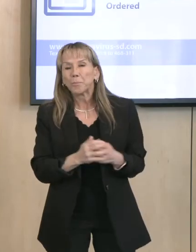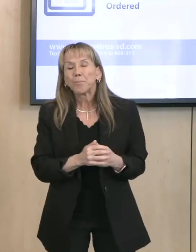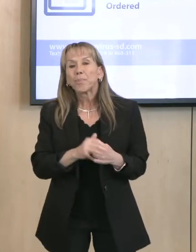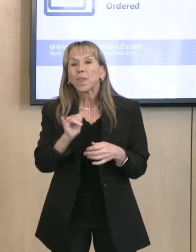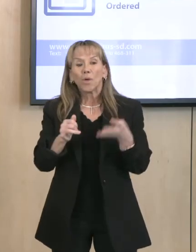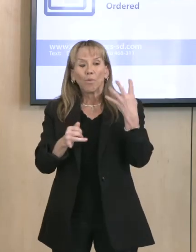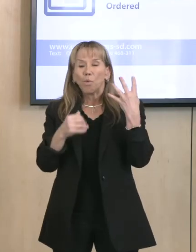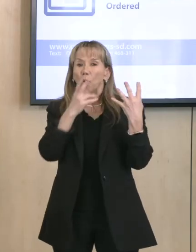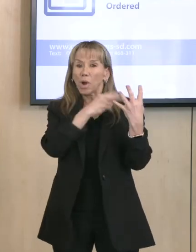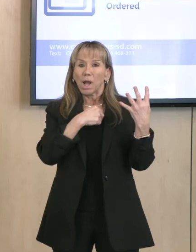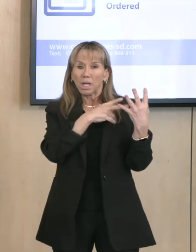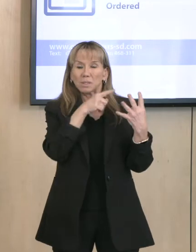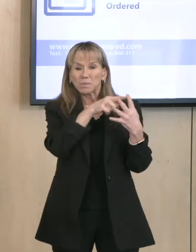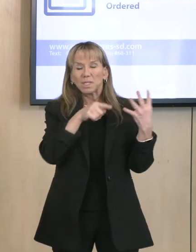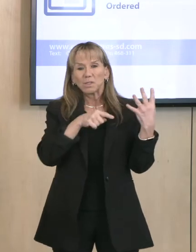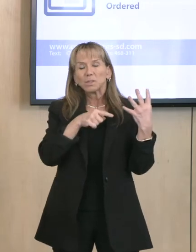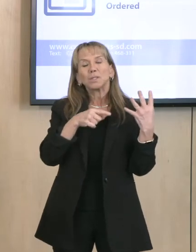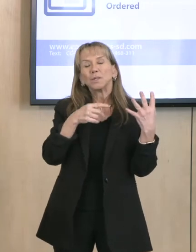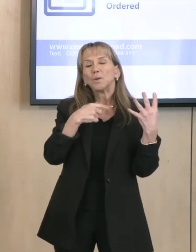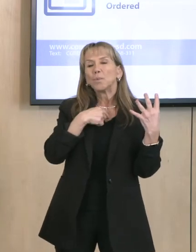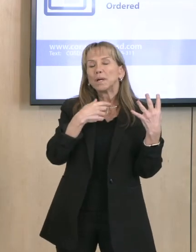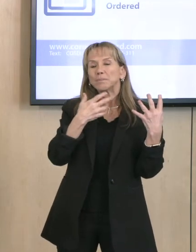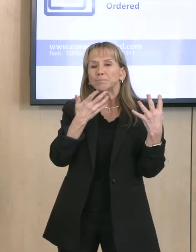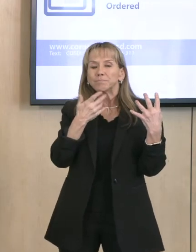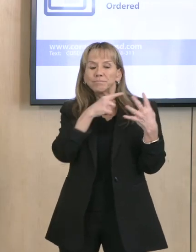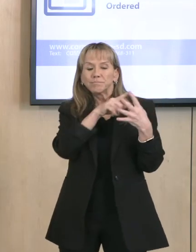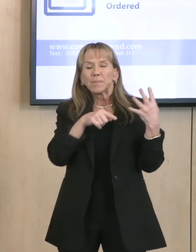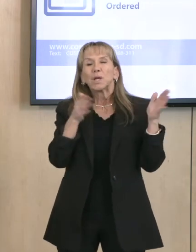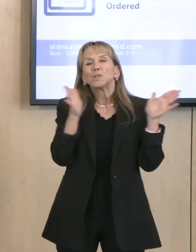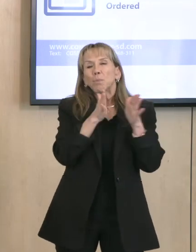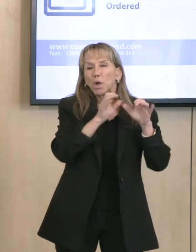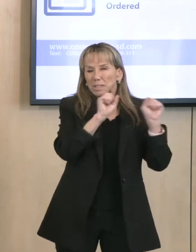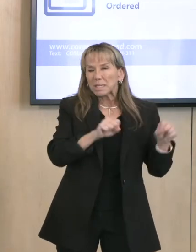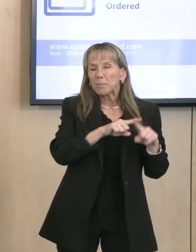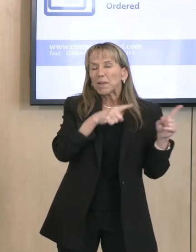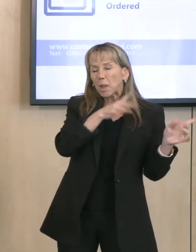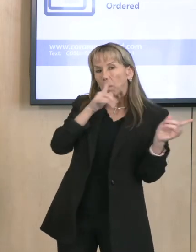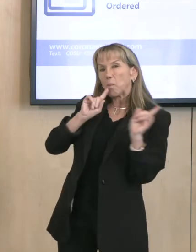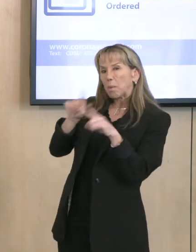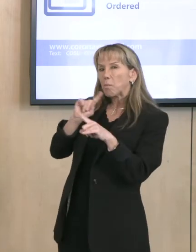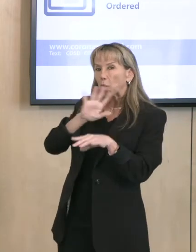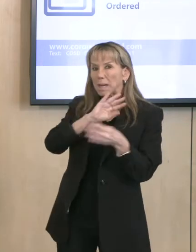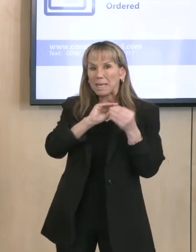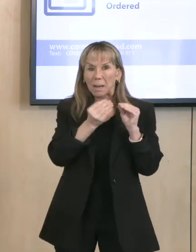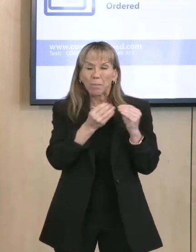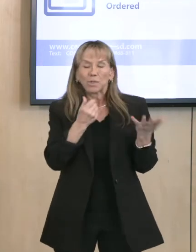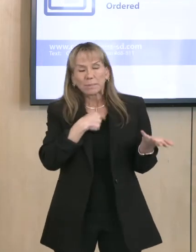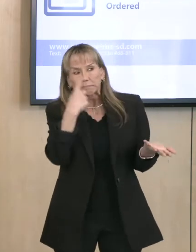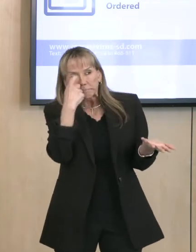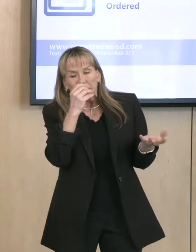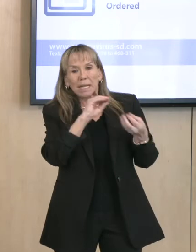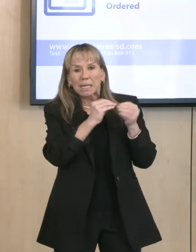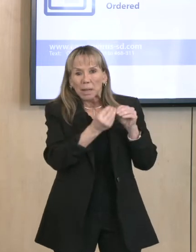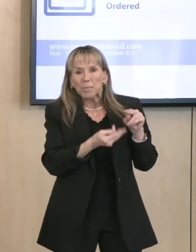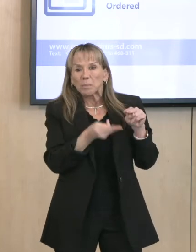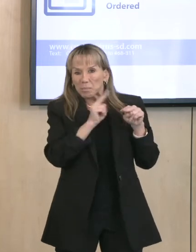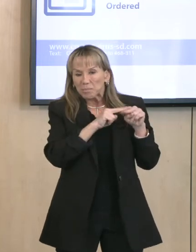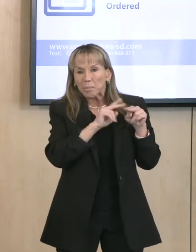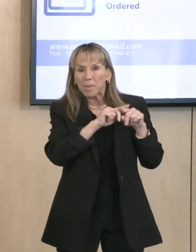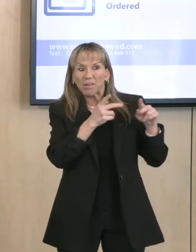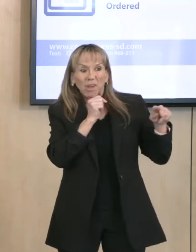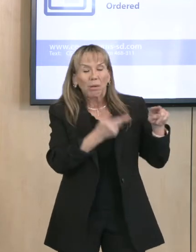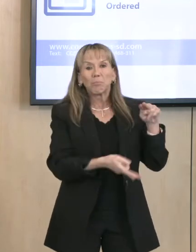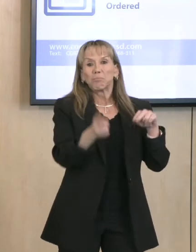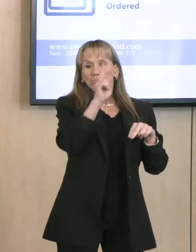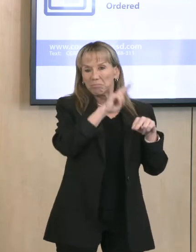contact with who we believe soon will be reporting their numbers. They are smaller systems, so as they report, we think the numbers will go up, but probably not significantly.